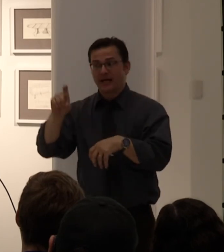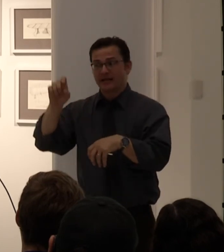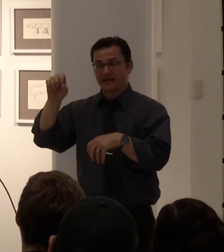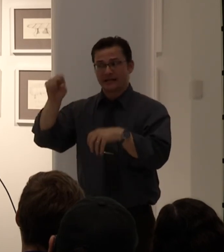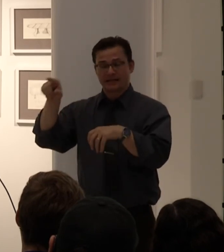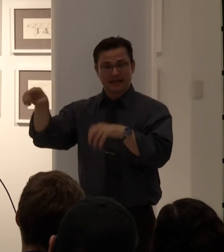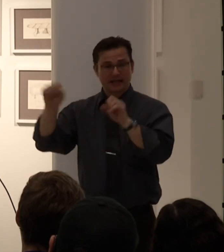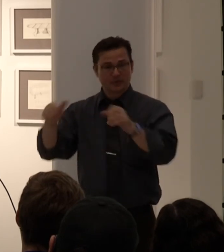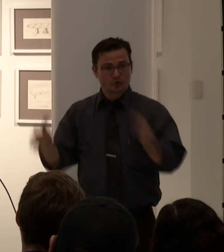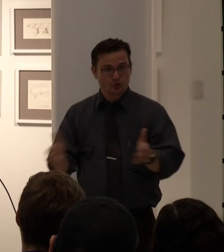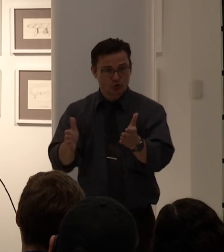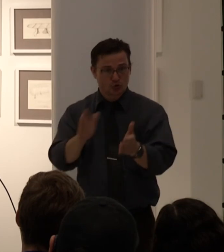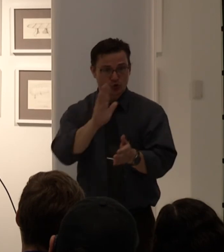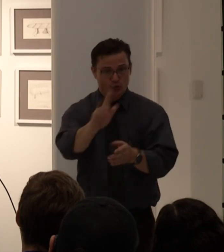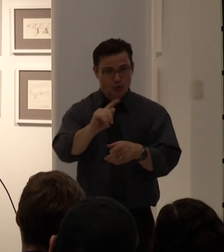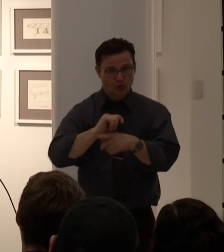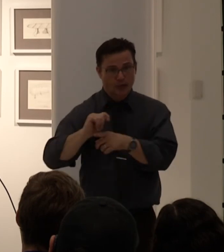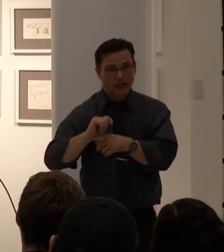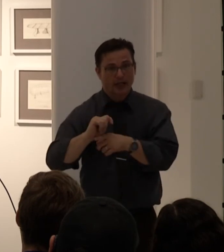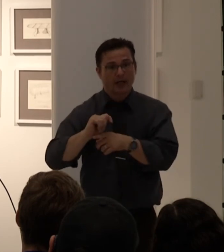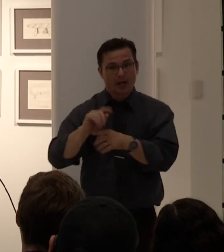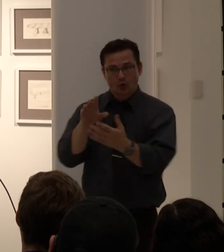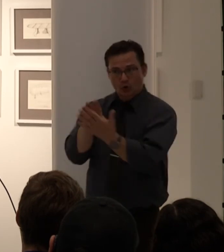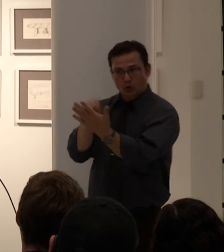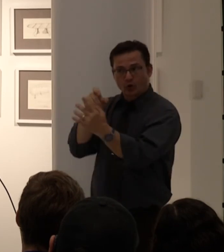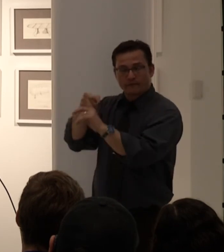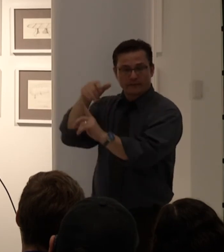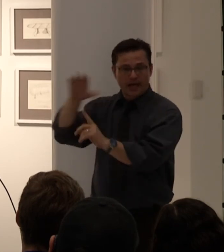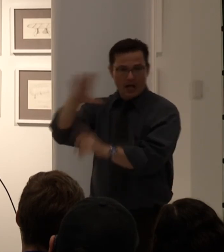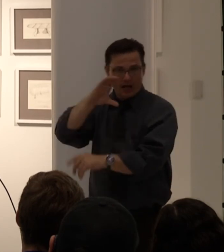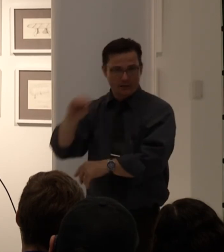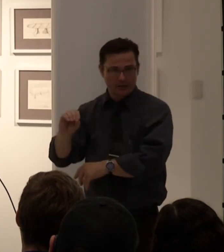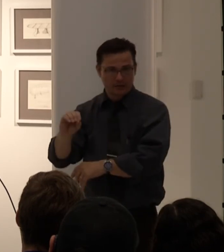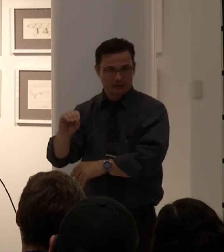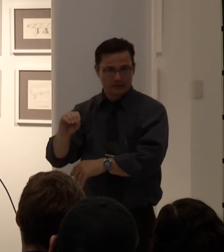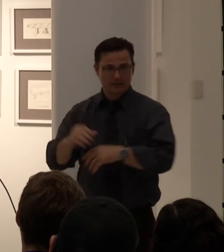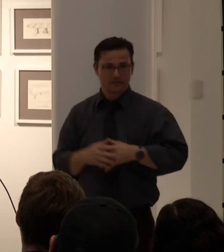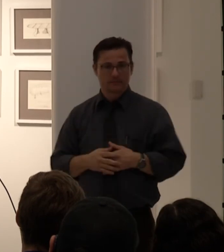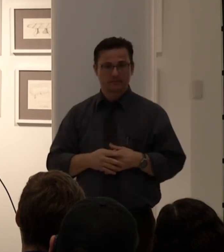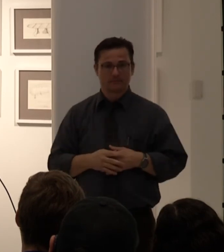nurture your training and you can learn from that?